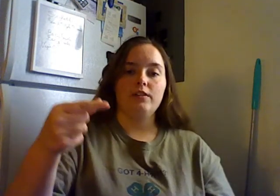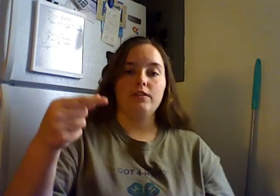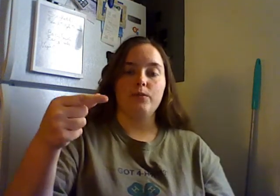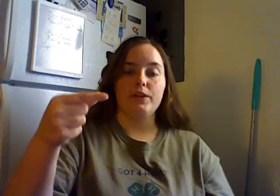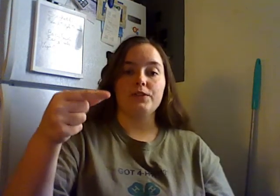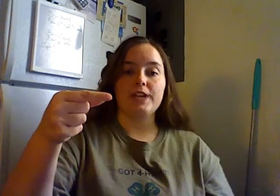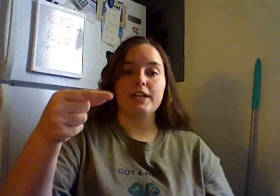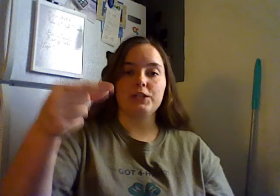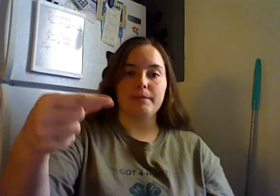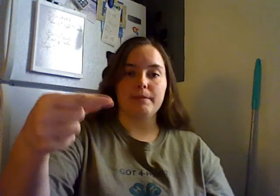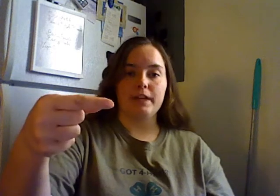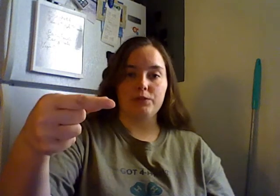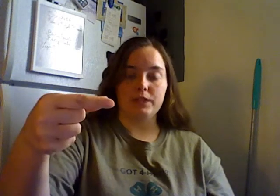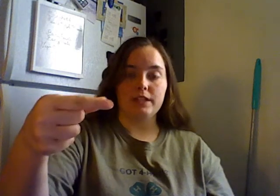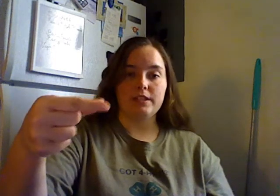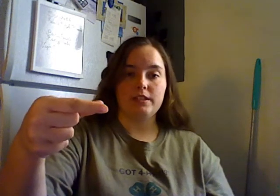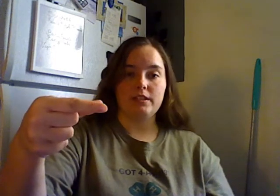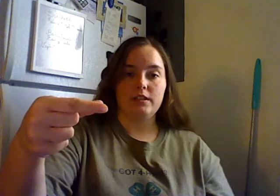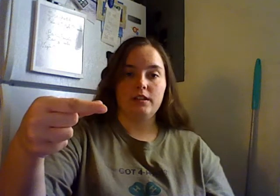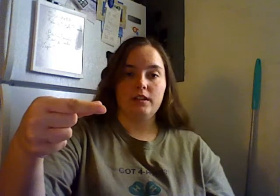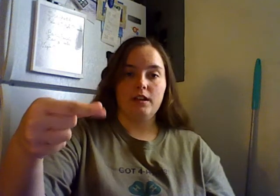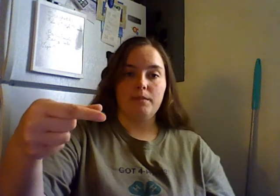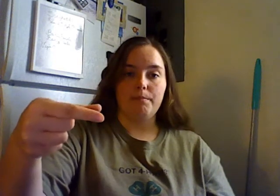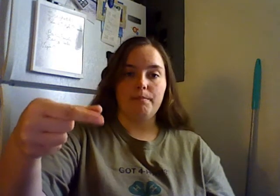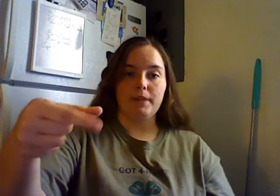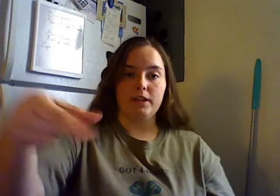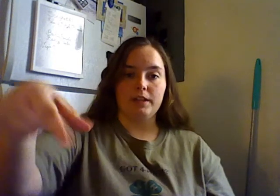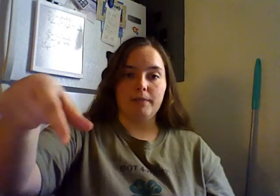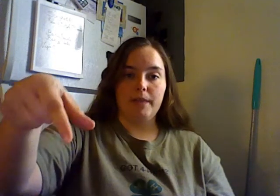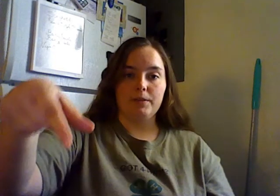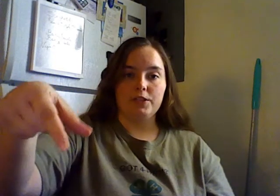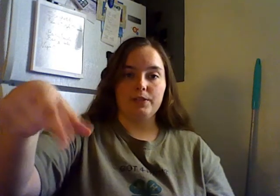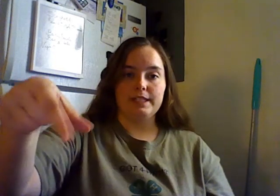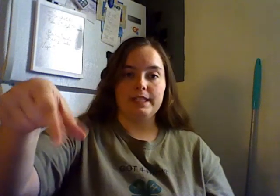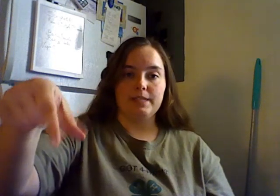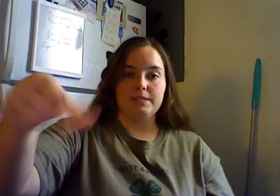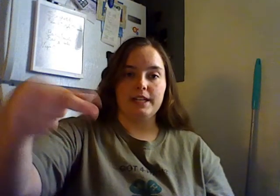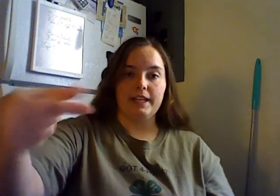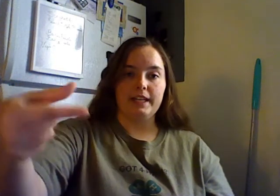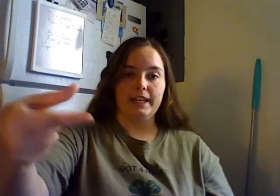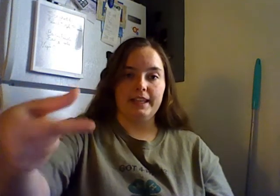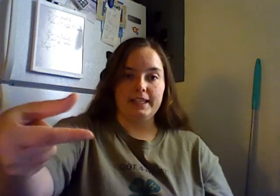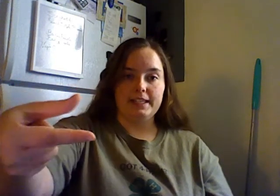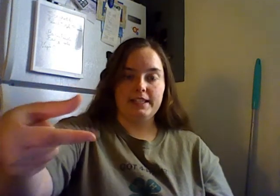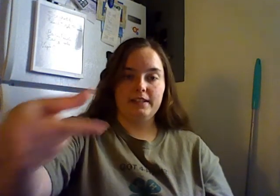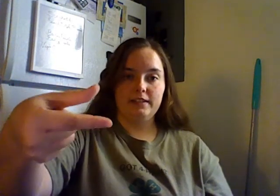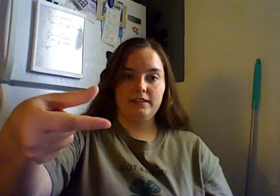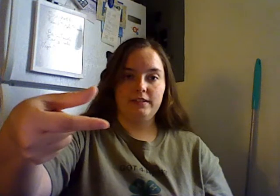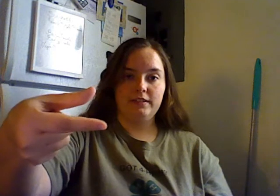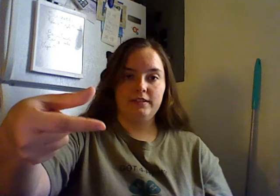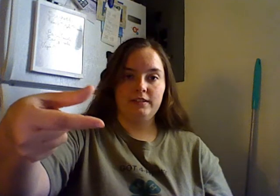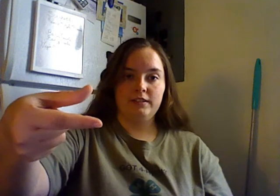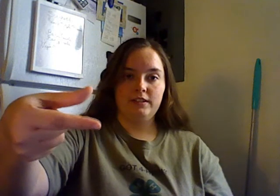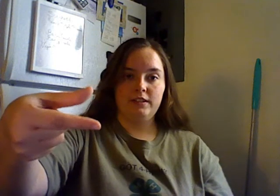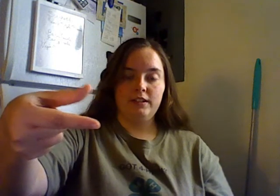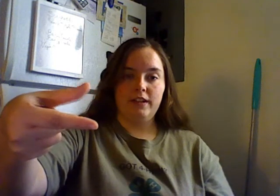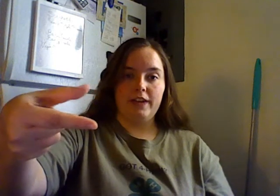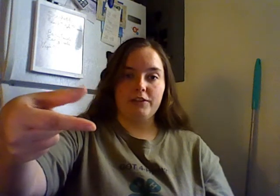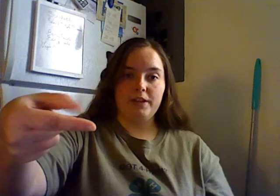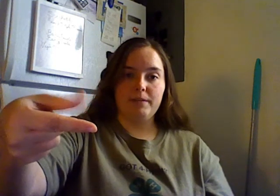When you sign it to somebody, you do this. But on papers, you always see them signing it like this. And your thumb does